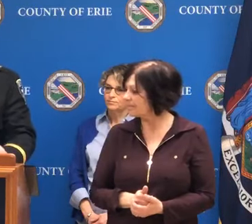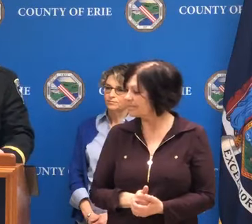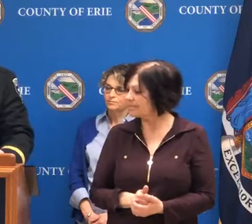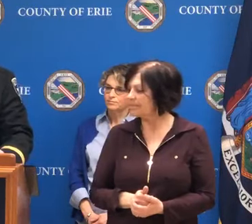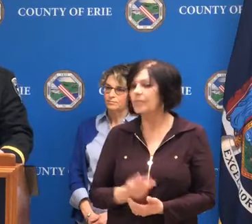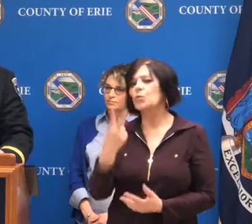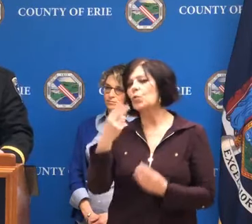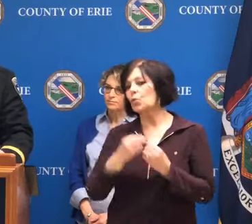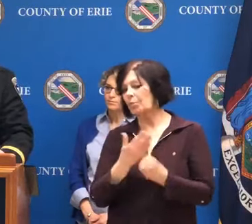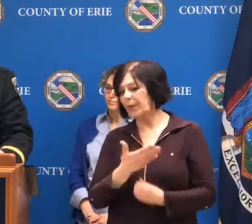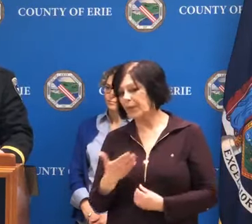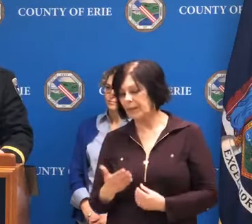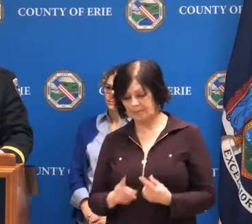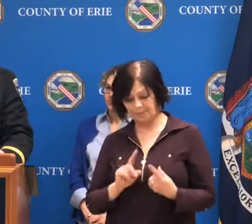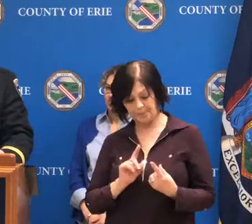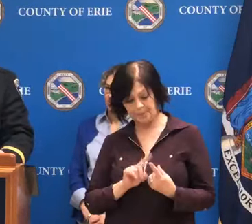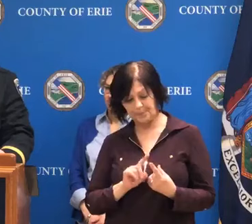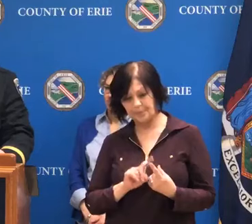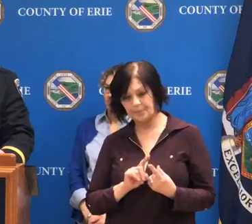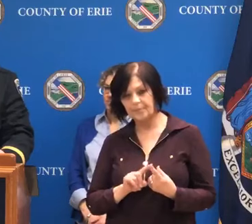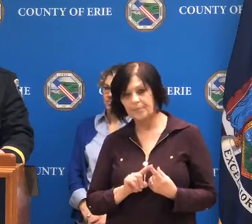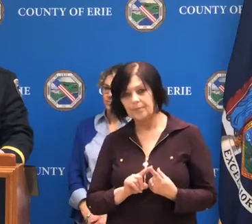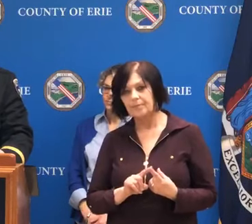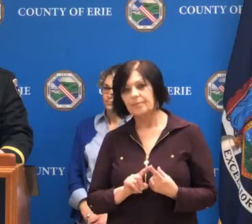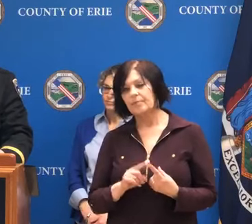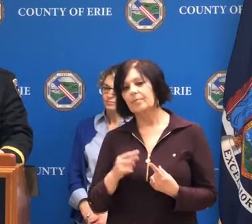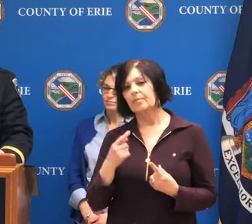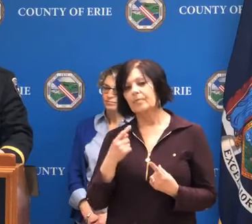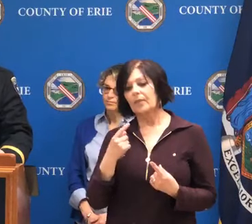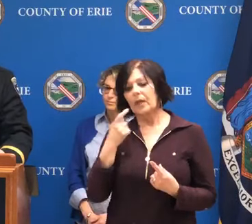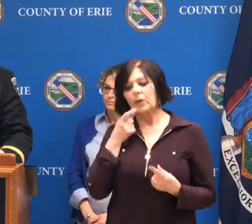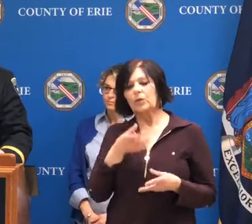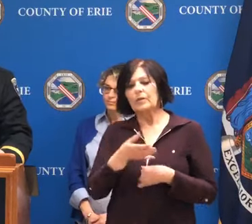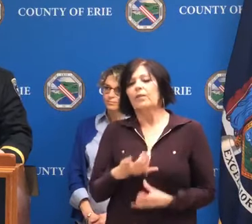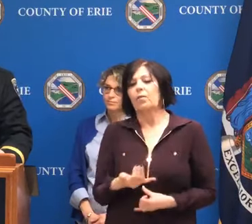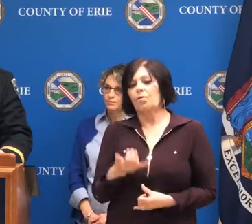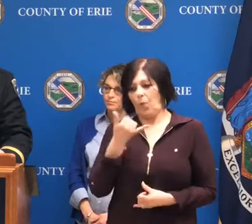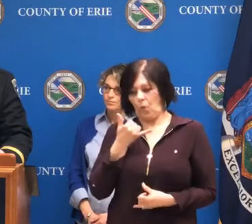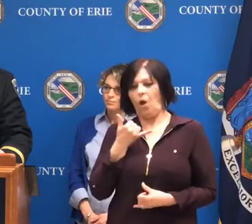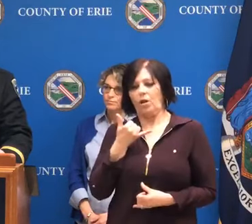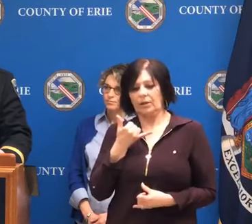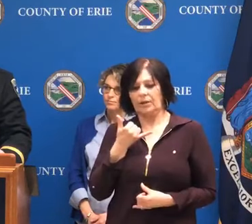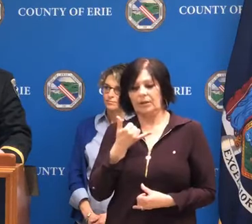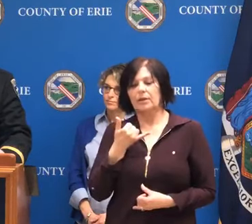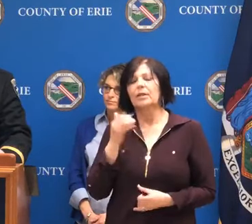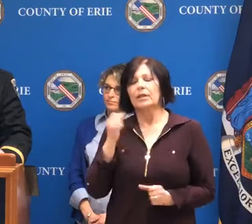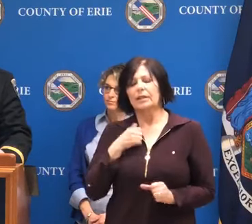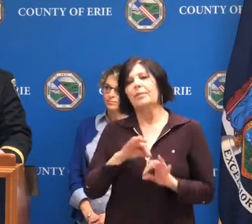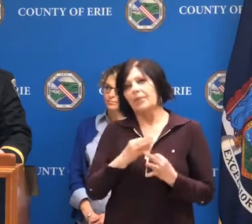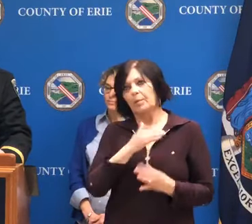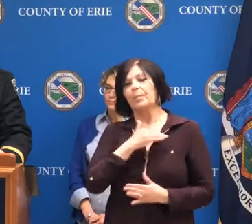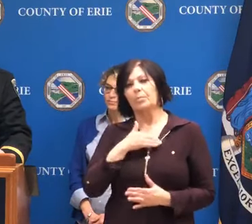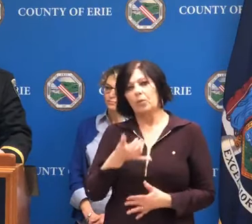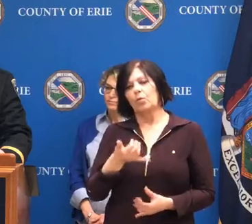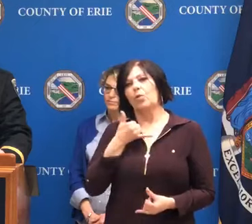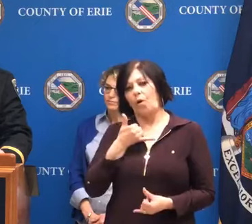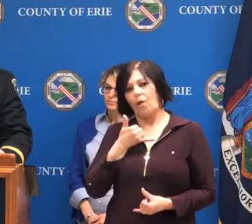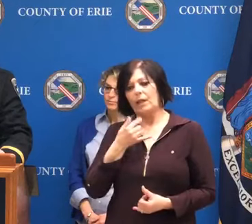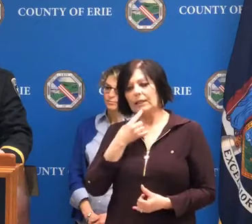Two more things. Number one, we've received some phone calls. I've had some personal elderly family members call and state